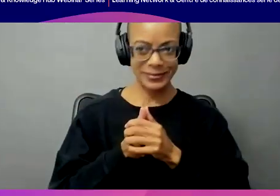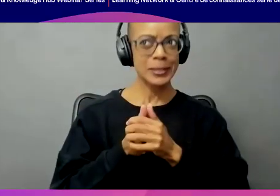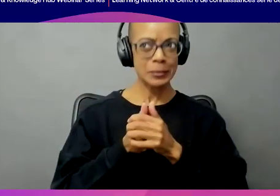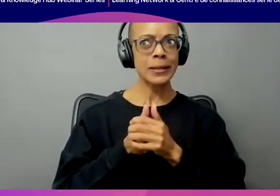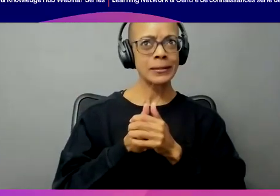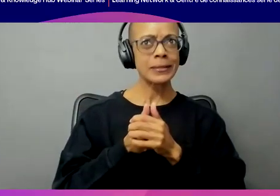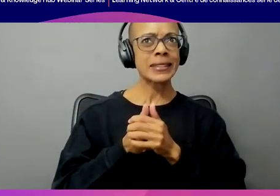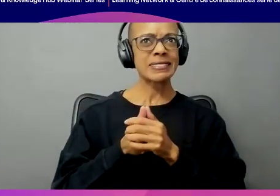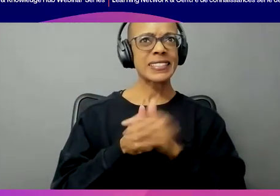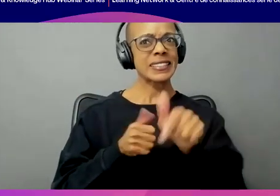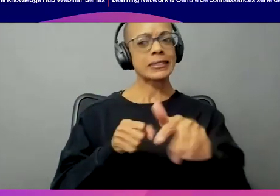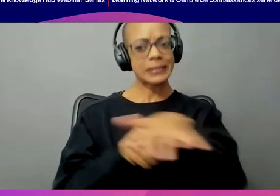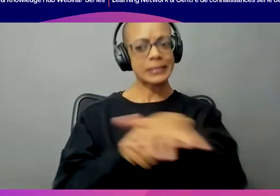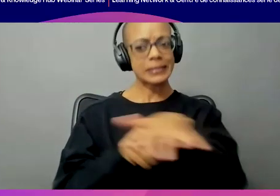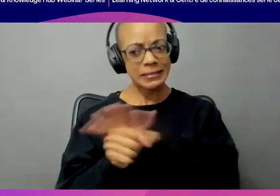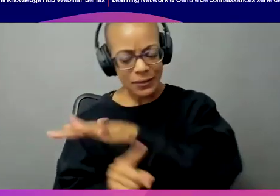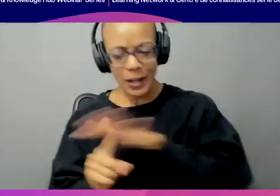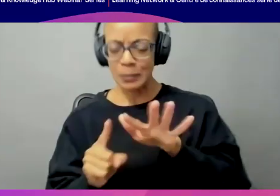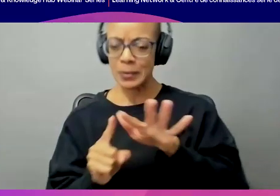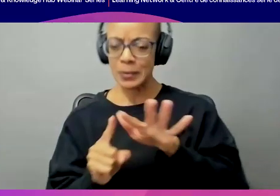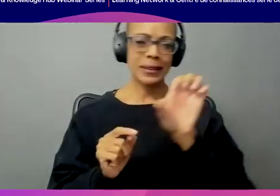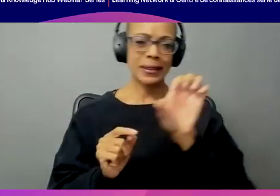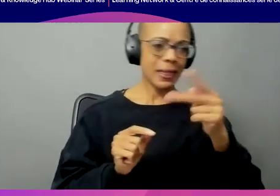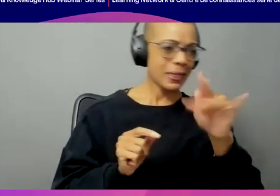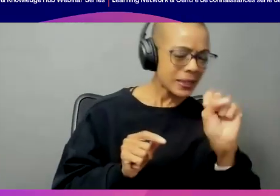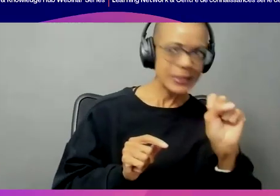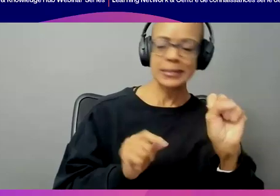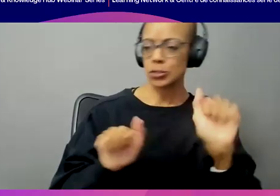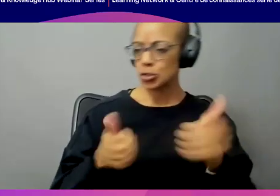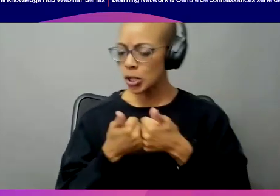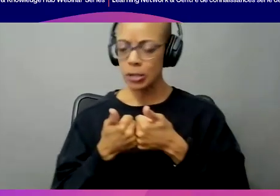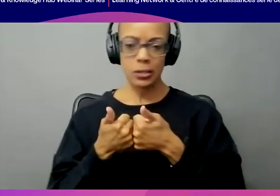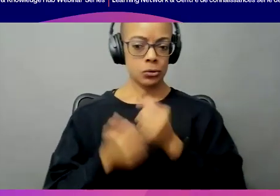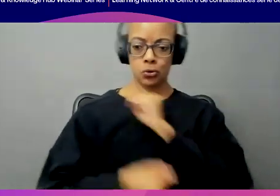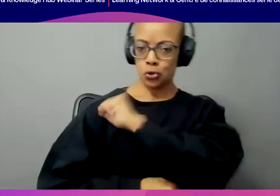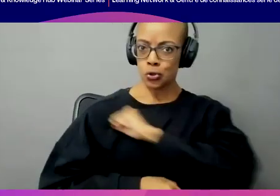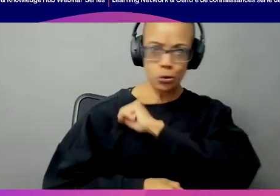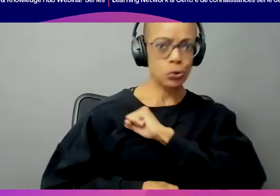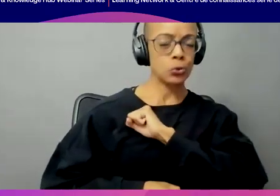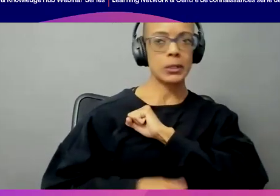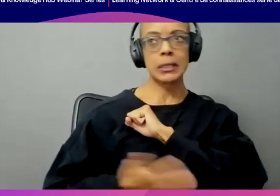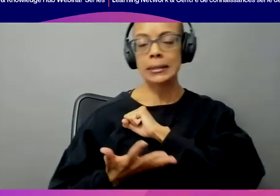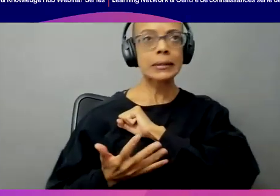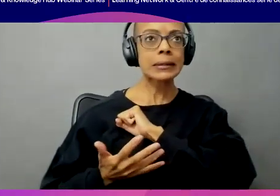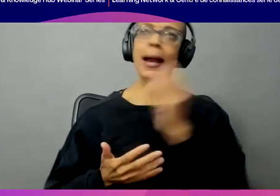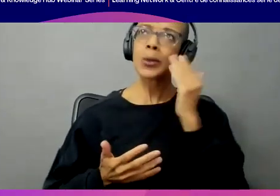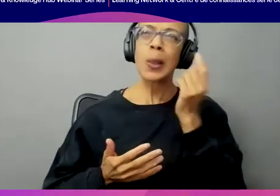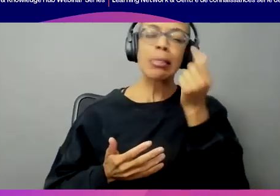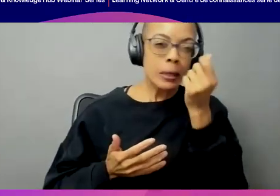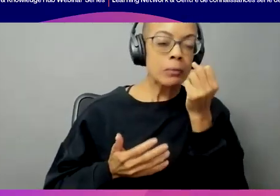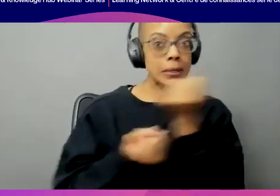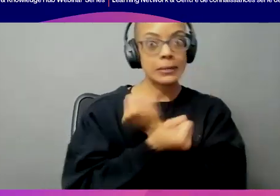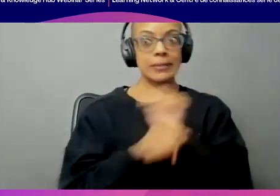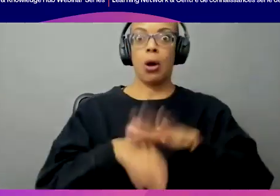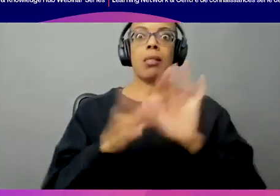and the challenge with ethics and also the security boards and knowing a little bit about the kind of safety of just